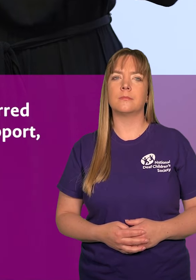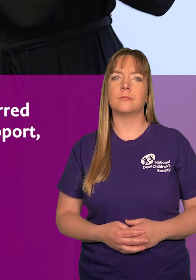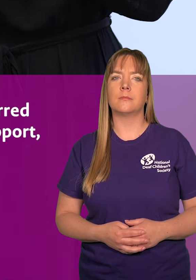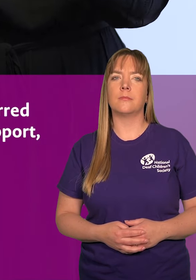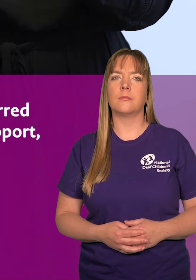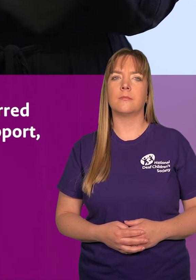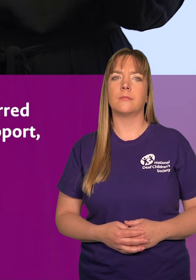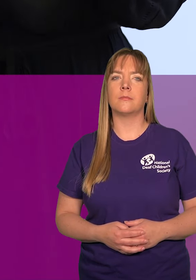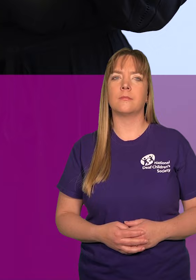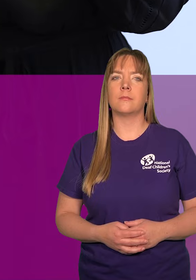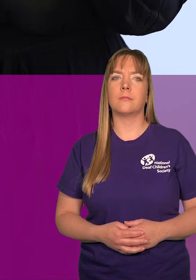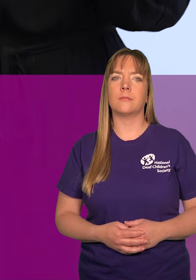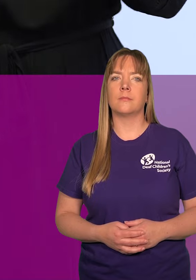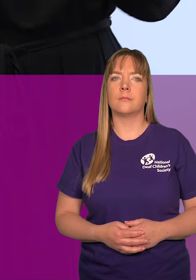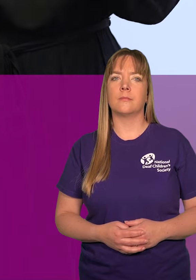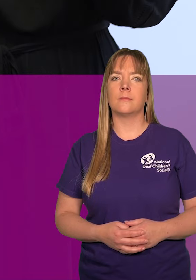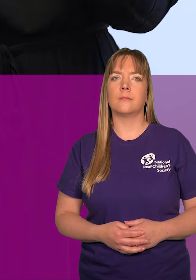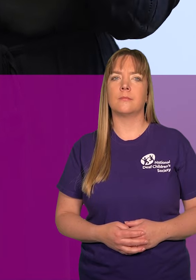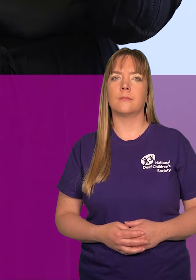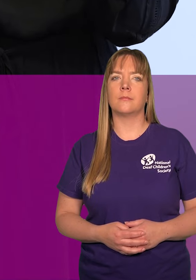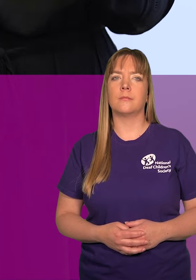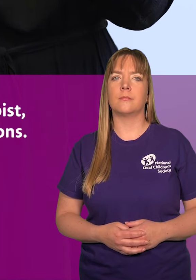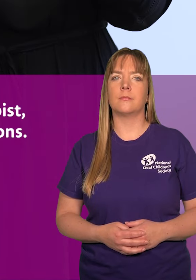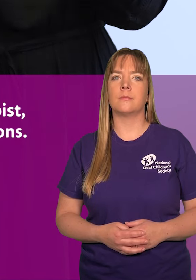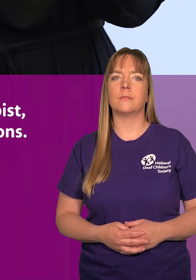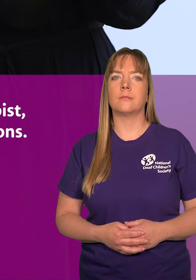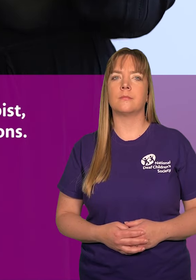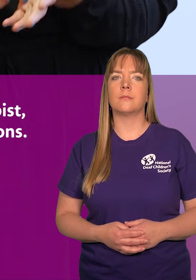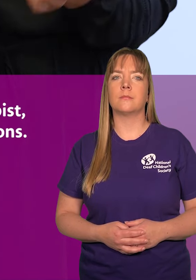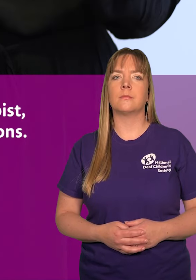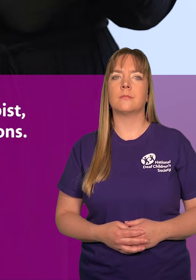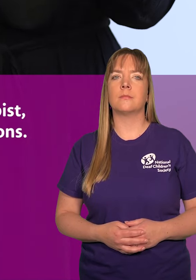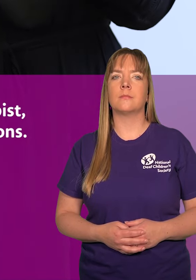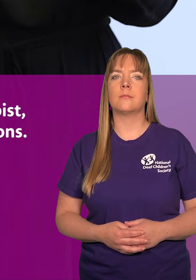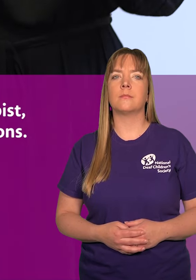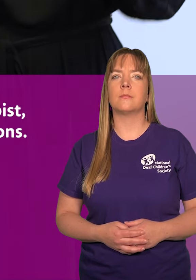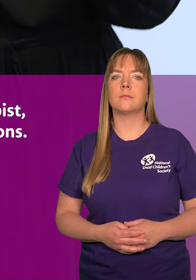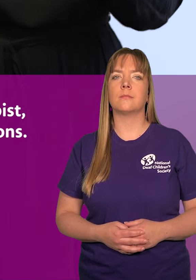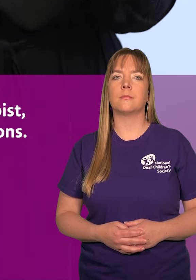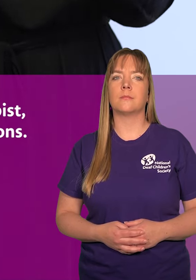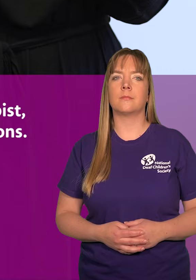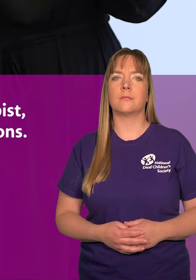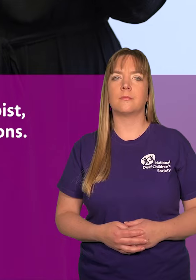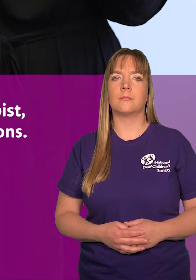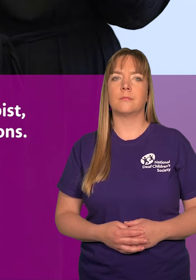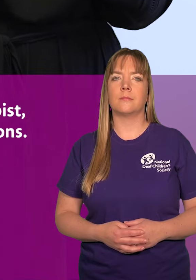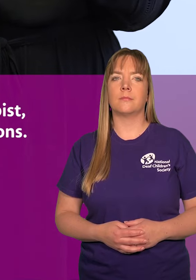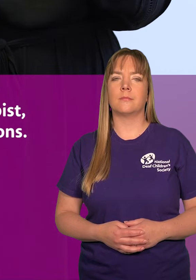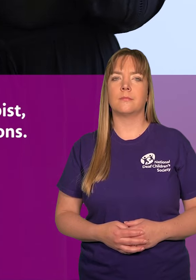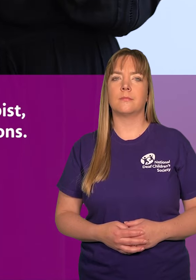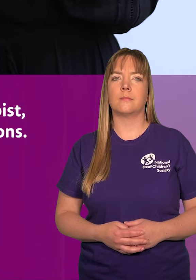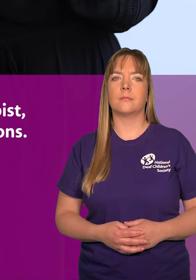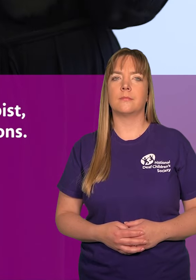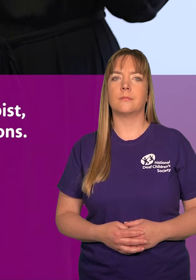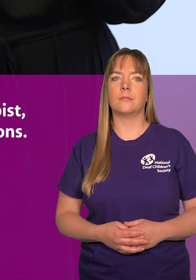Find out their preferred communication support, like a sign language interpreter, note taker, palantypist, lip